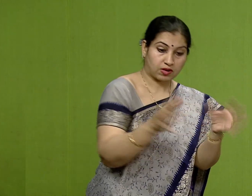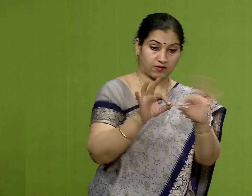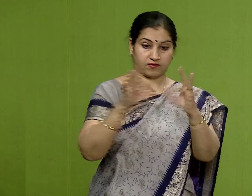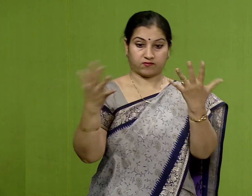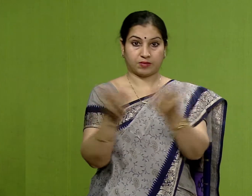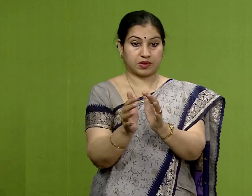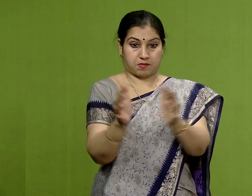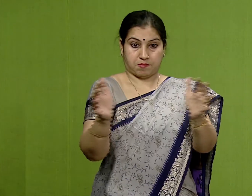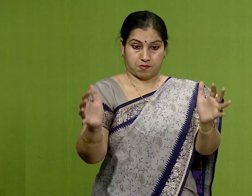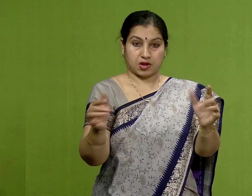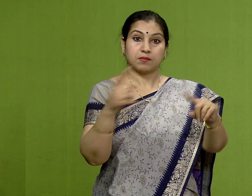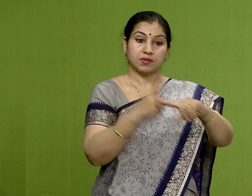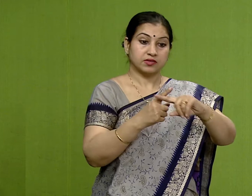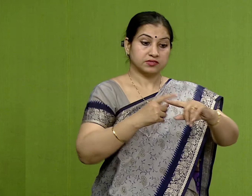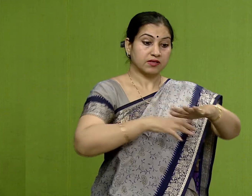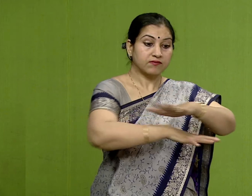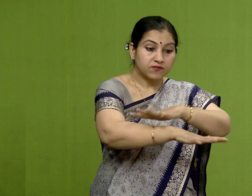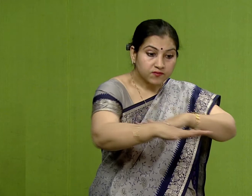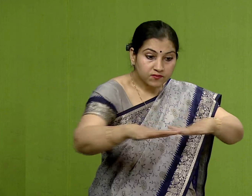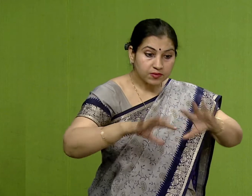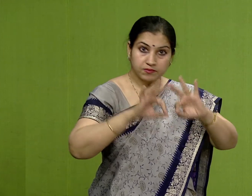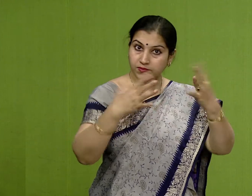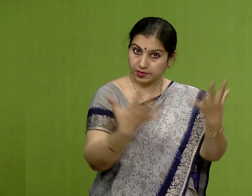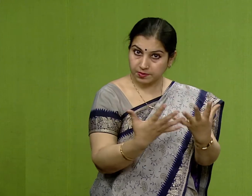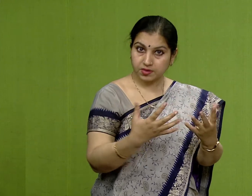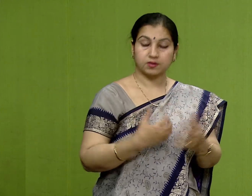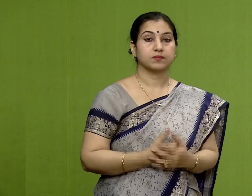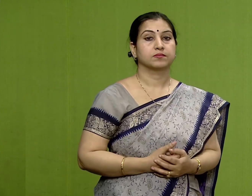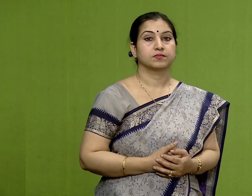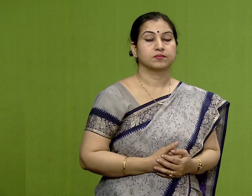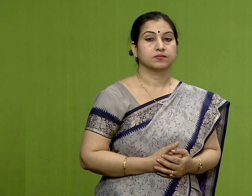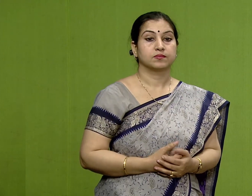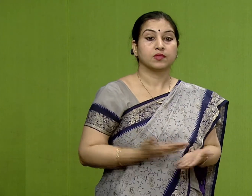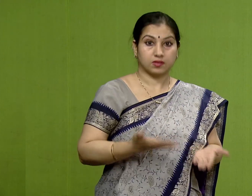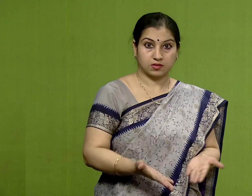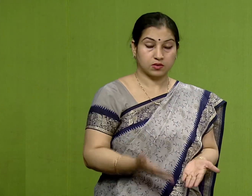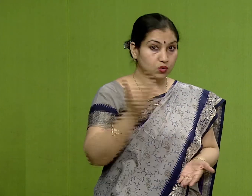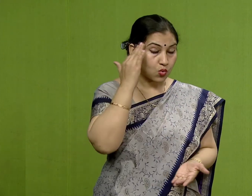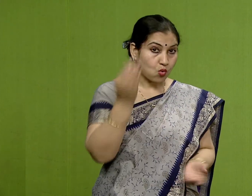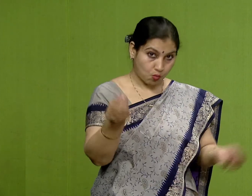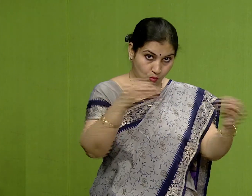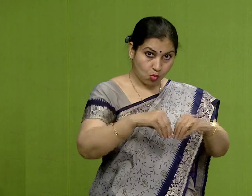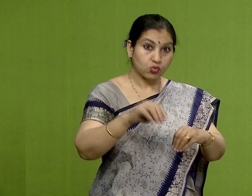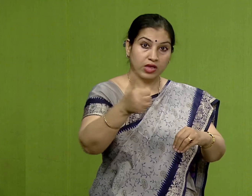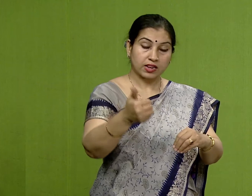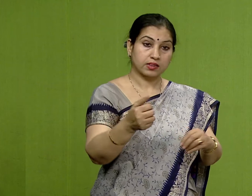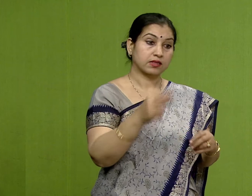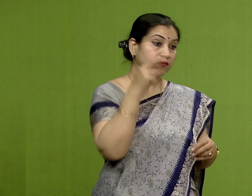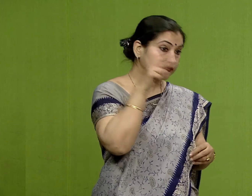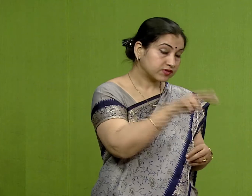concept of family planning. To know more, you may visit the NIOS